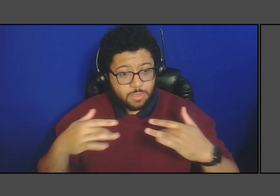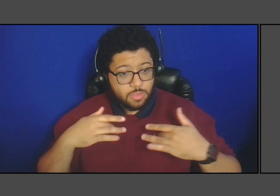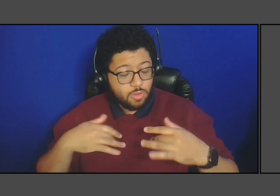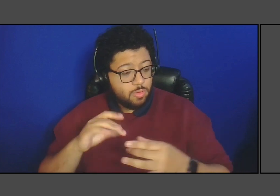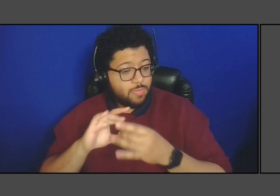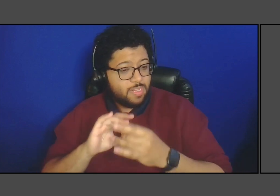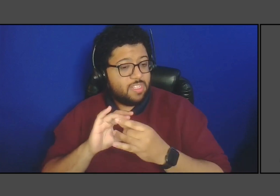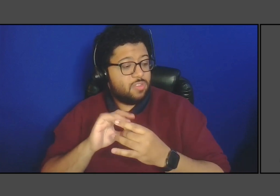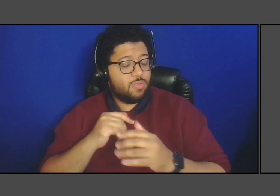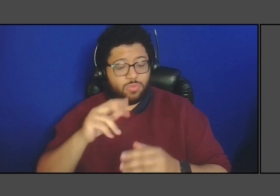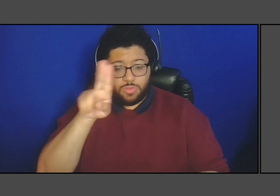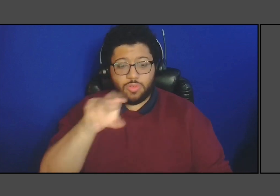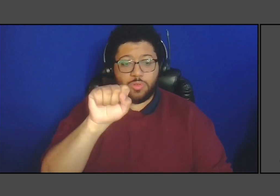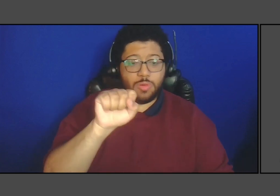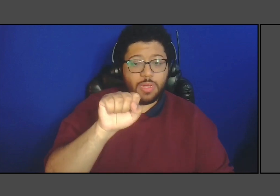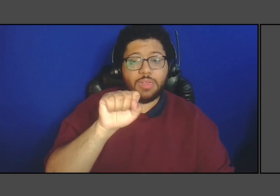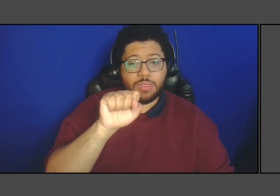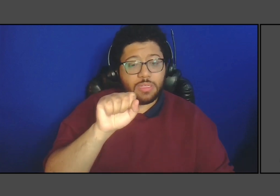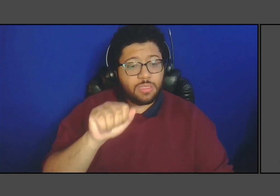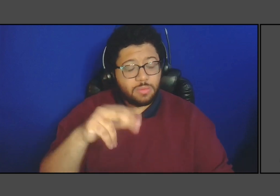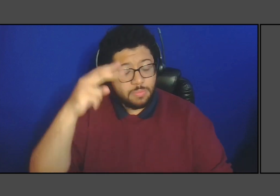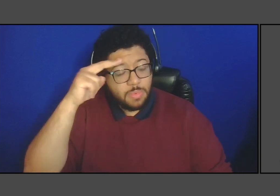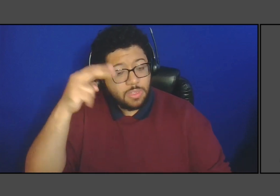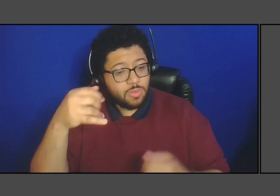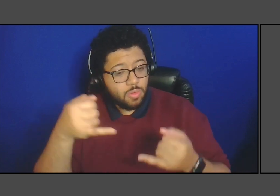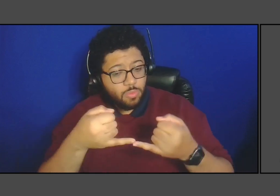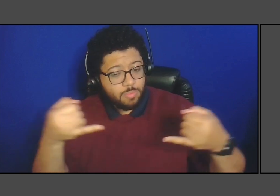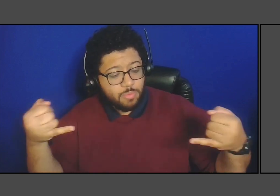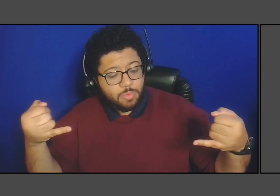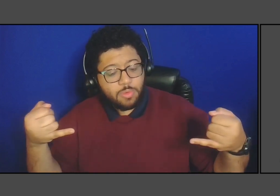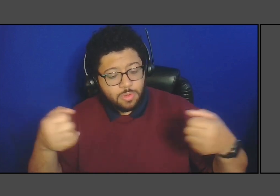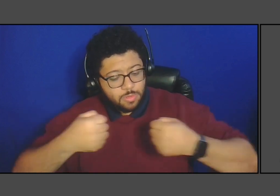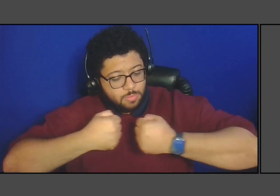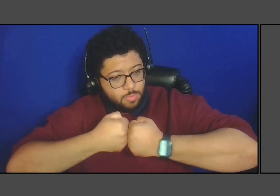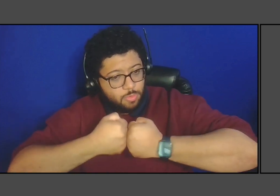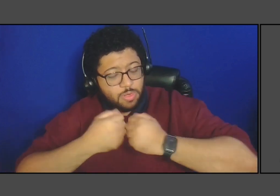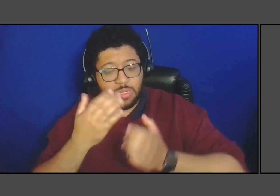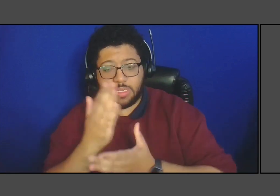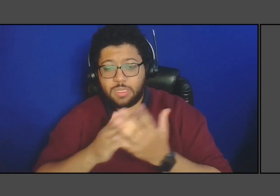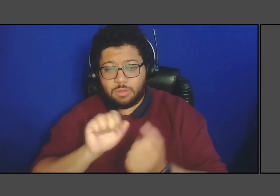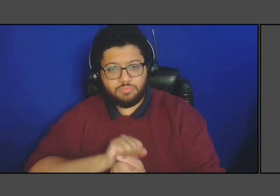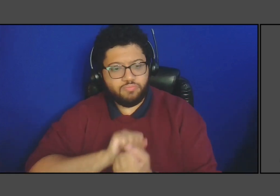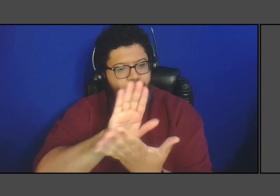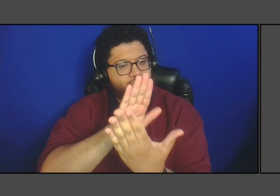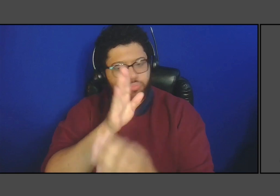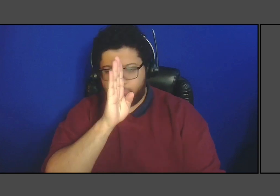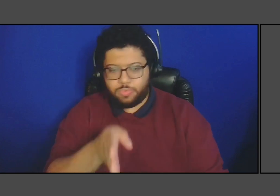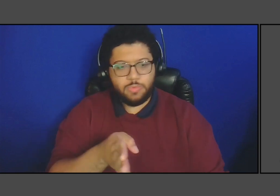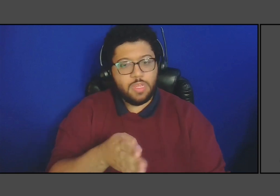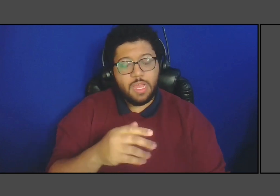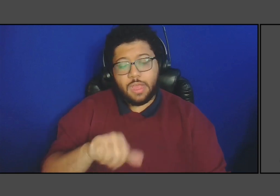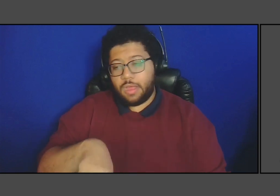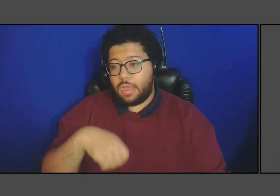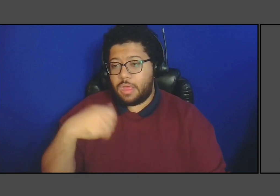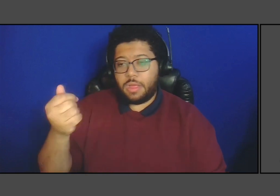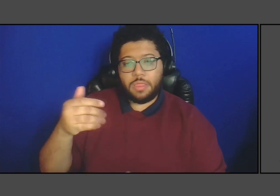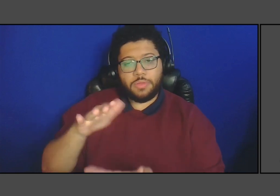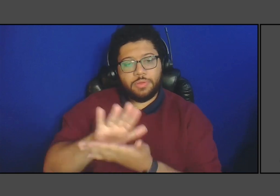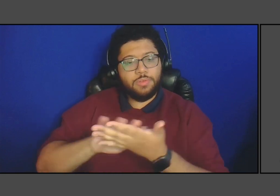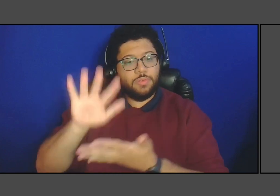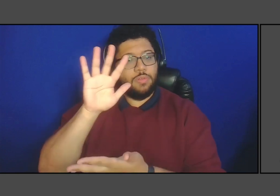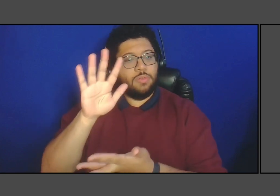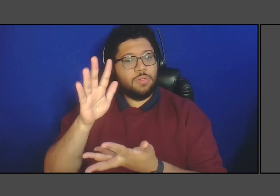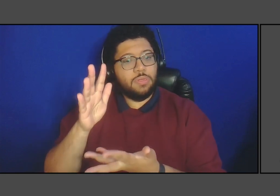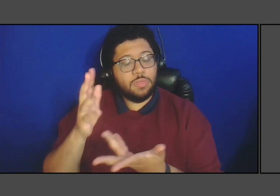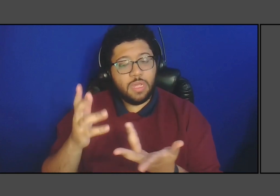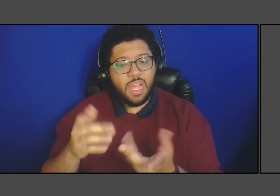And some address it directly, and some are more abstract in the range of ways that artists will make their